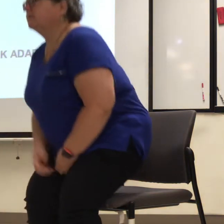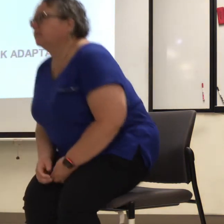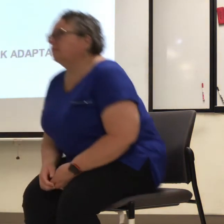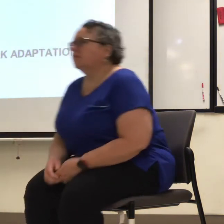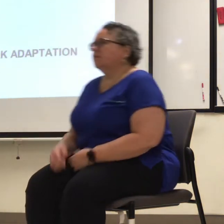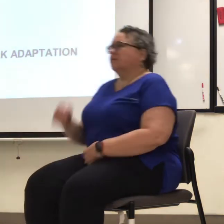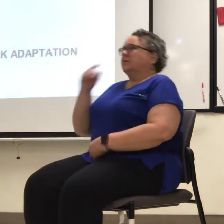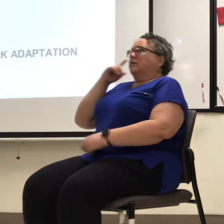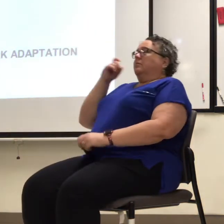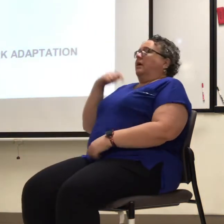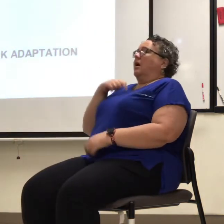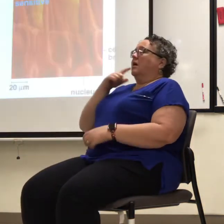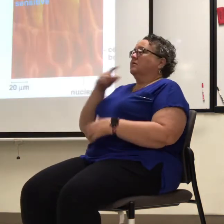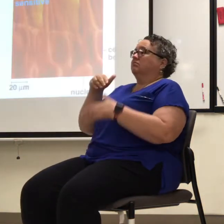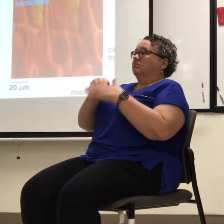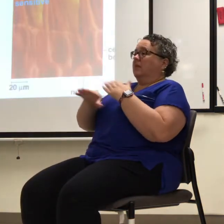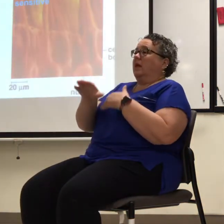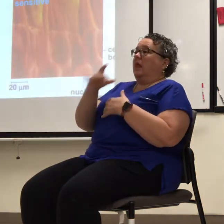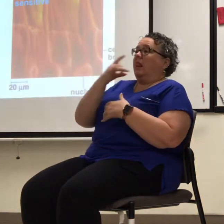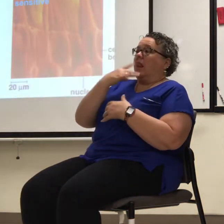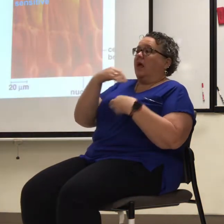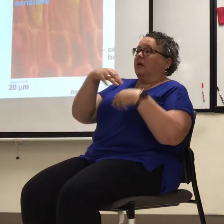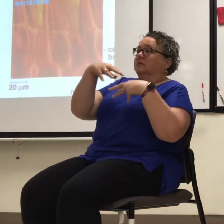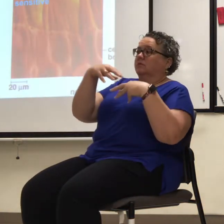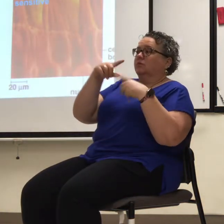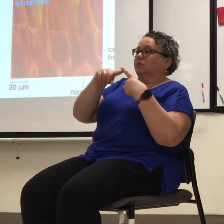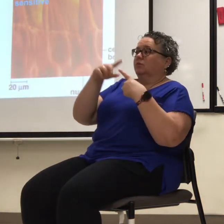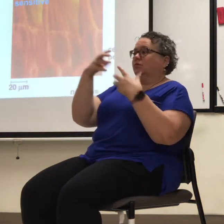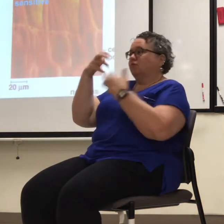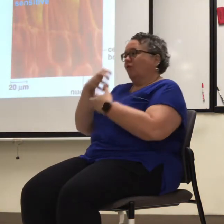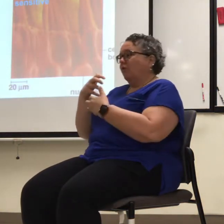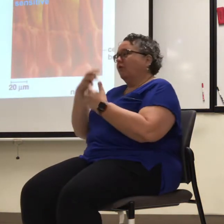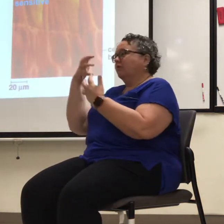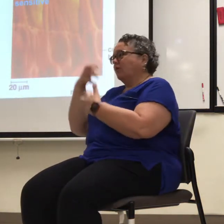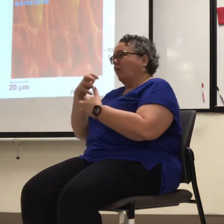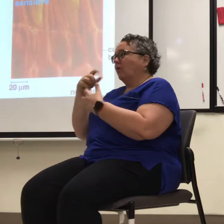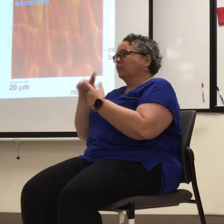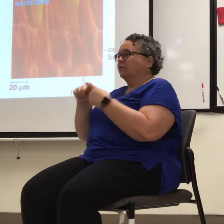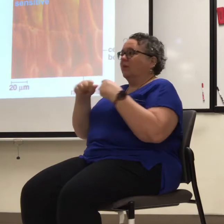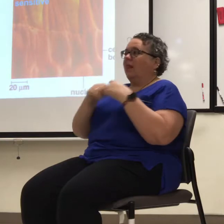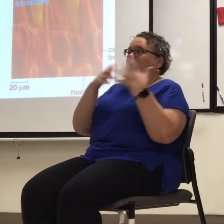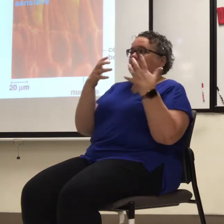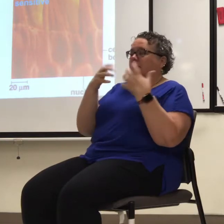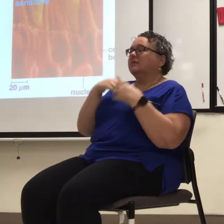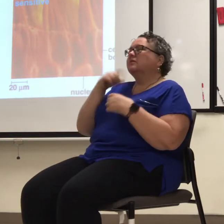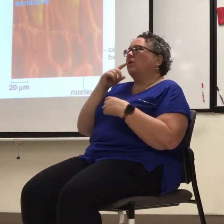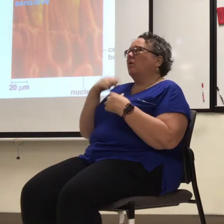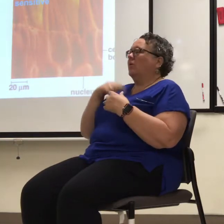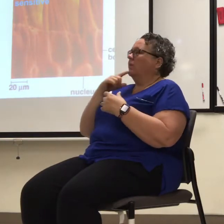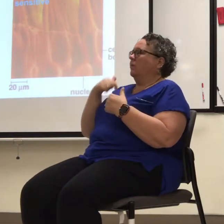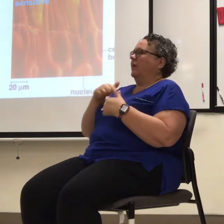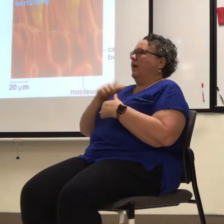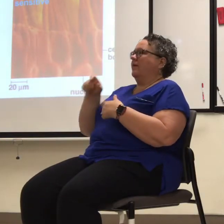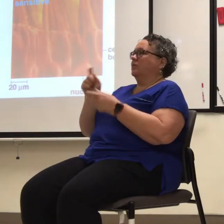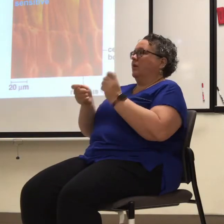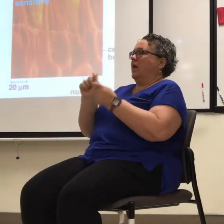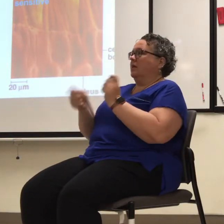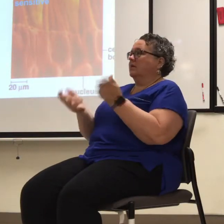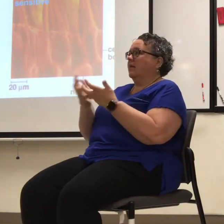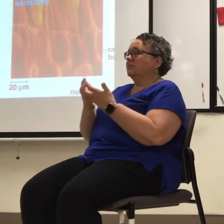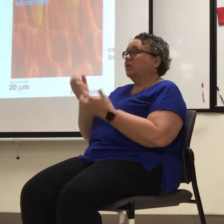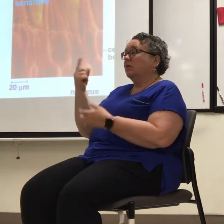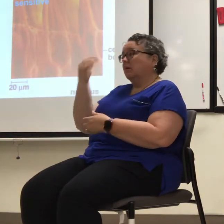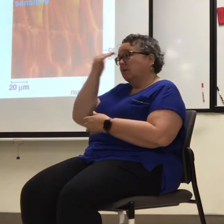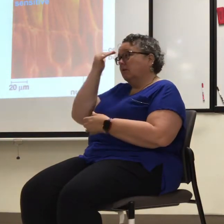adjustments that occur. And we've all experienced this, so it's easy to talk about. You can all relate to it. One thing to note is that cone cells are